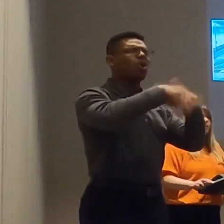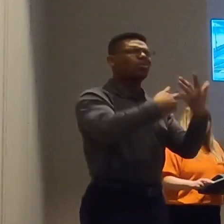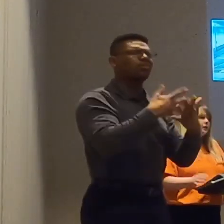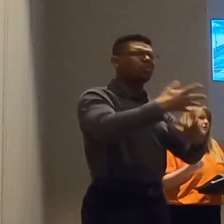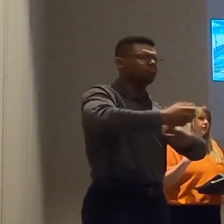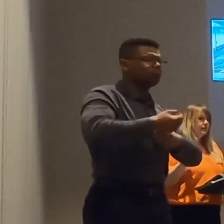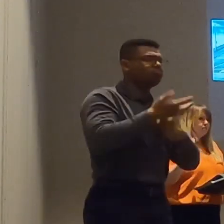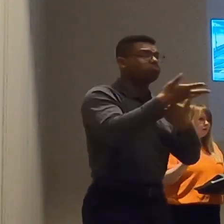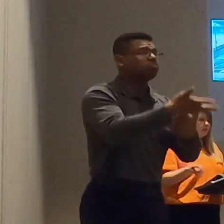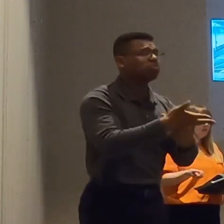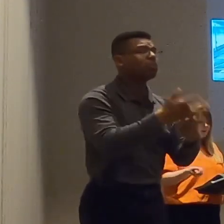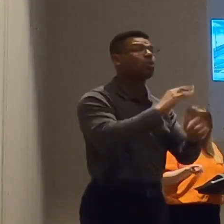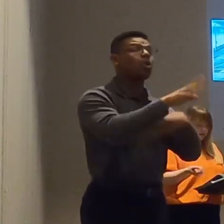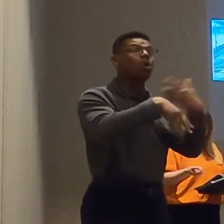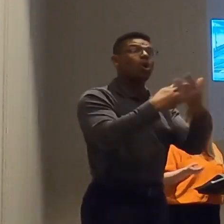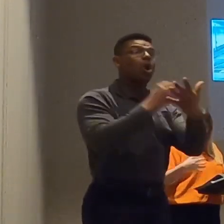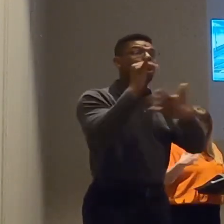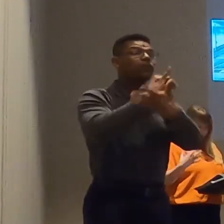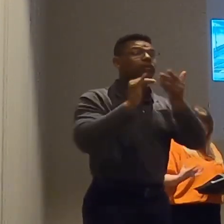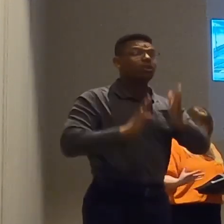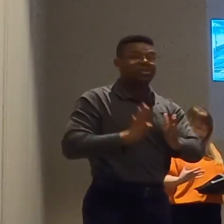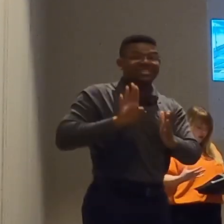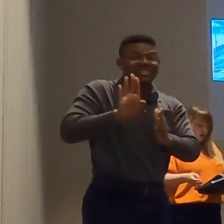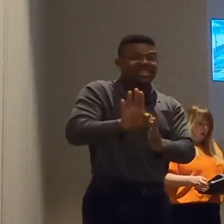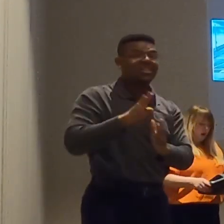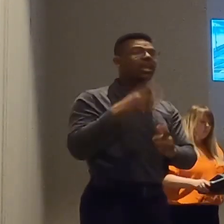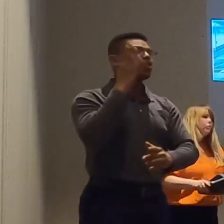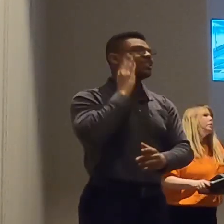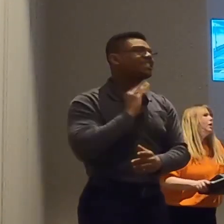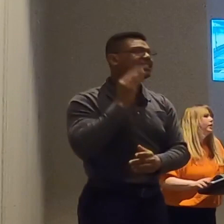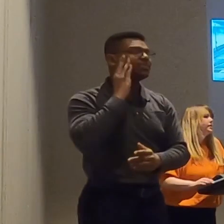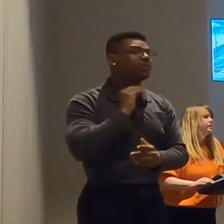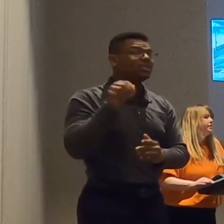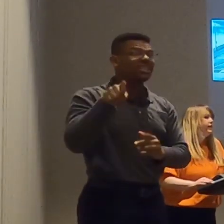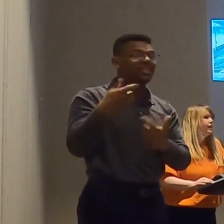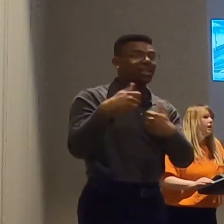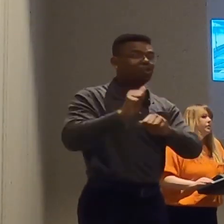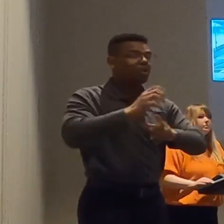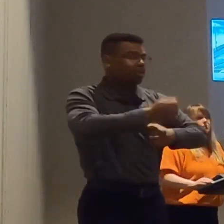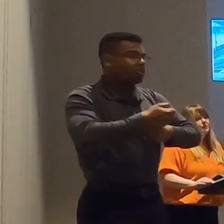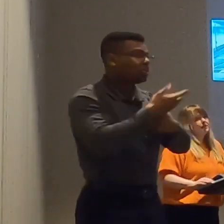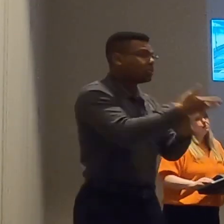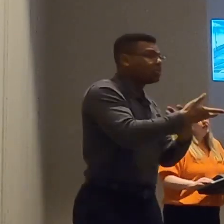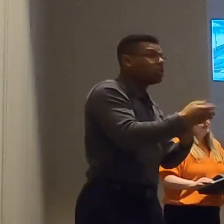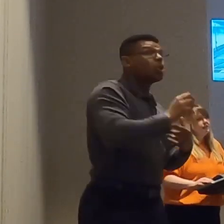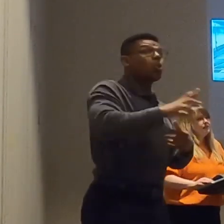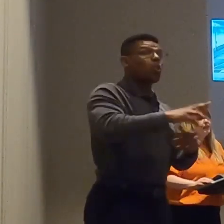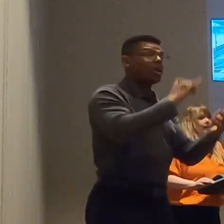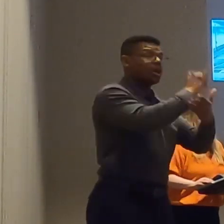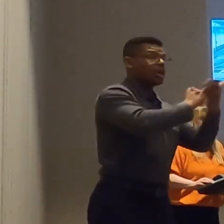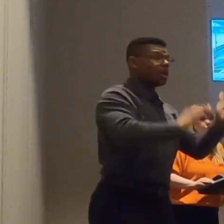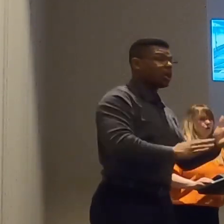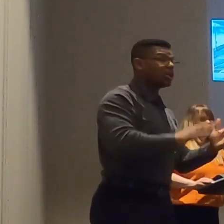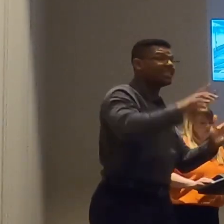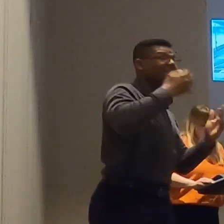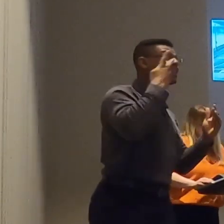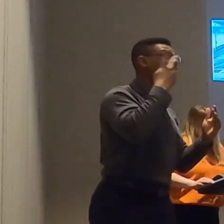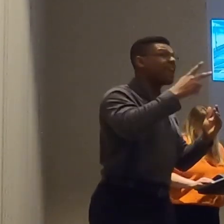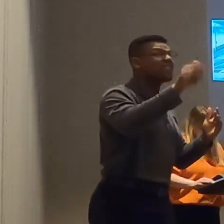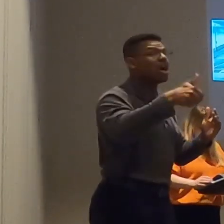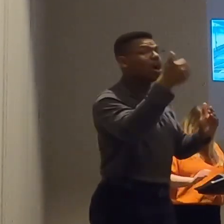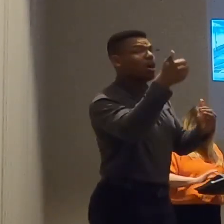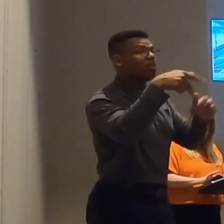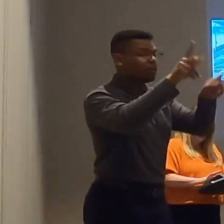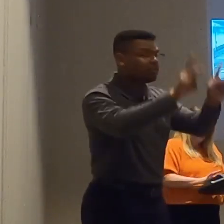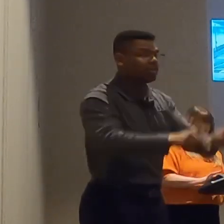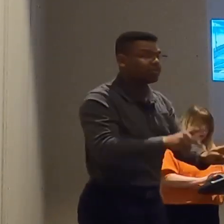and their own personal experiences that they are conveying, or the artists conveying other people's experiences and historical